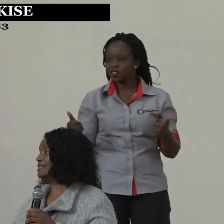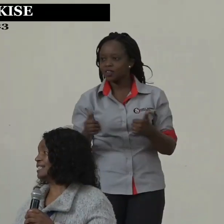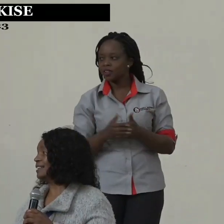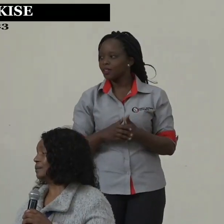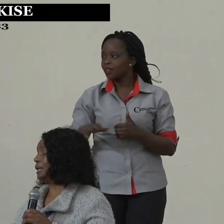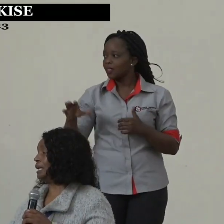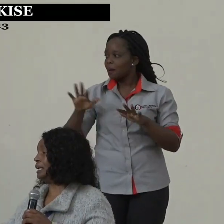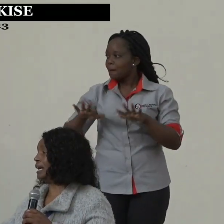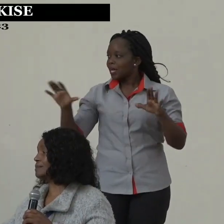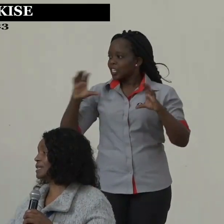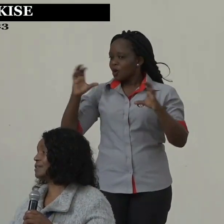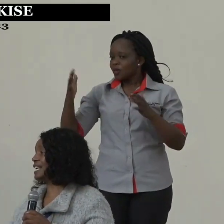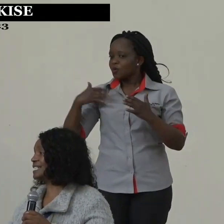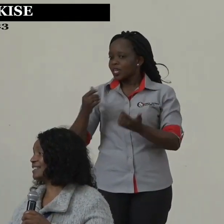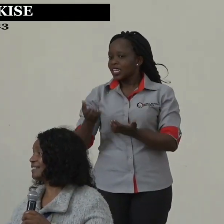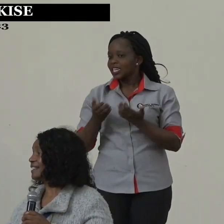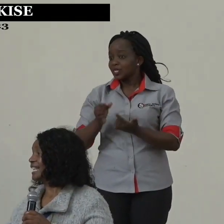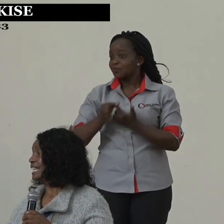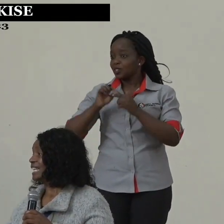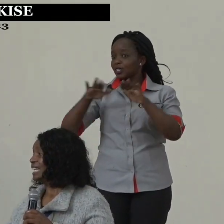MNC, especially.